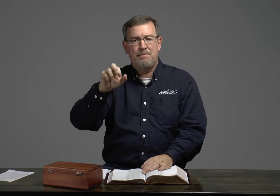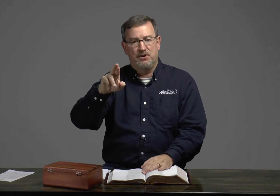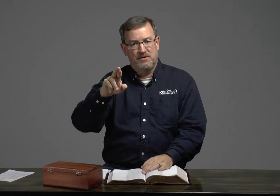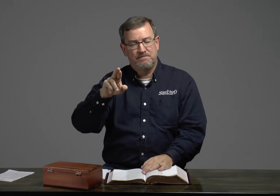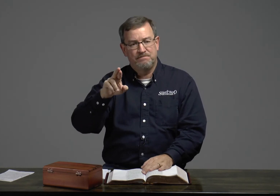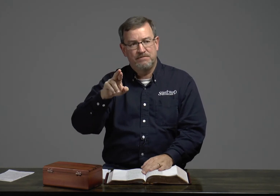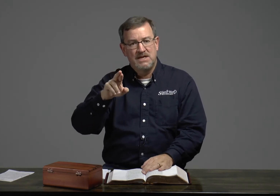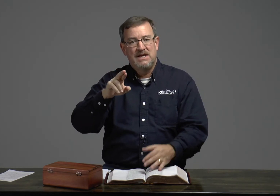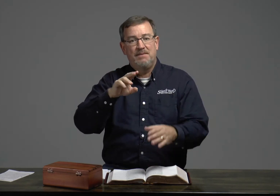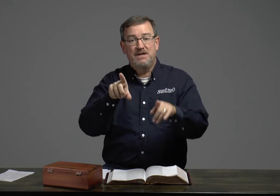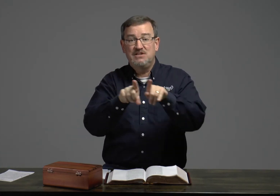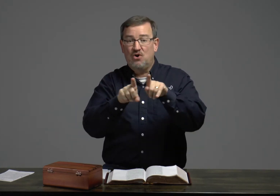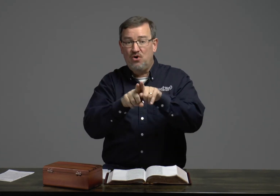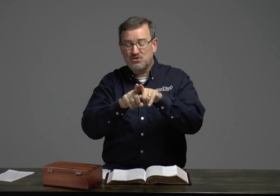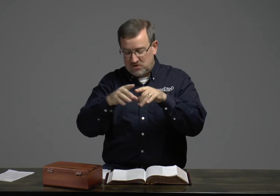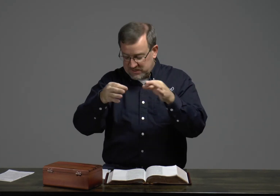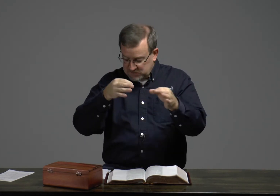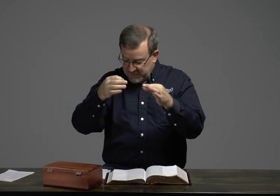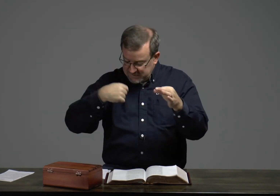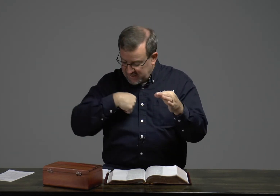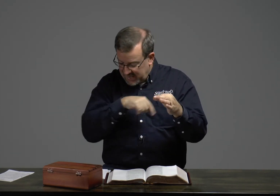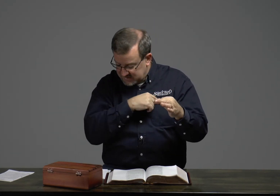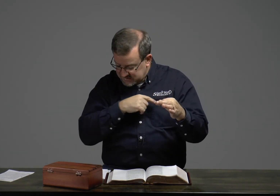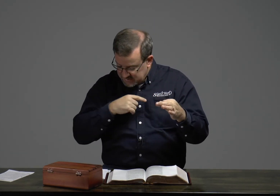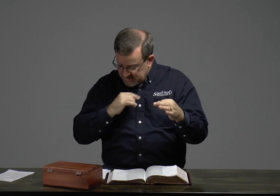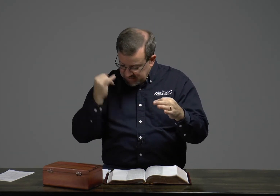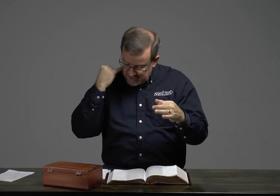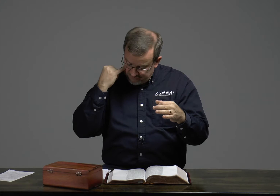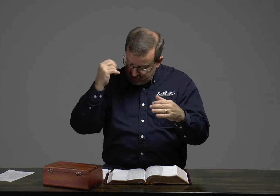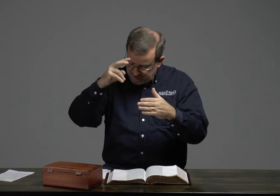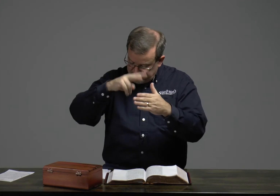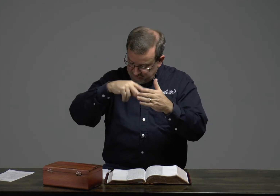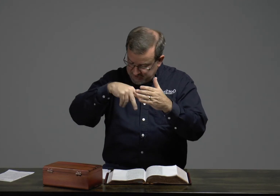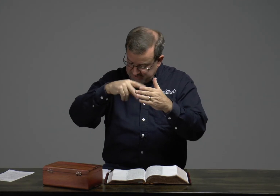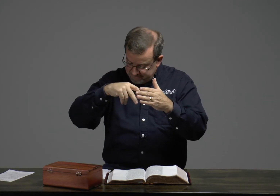leper. But he's also explained to us, if you read